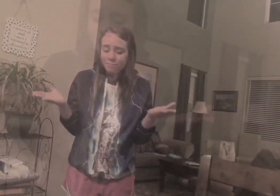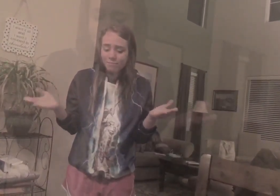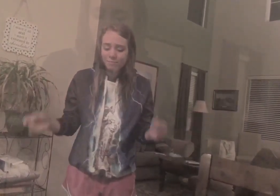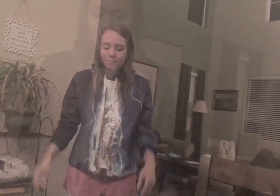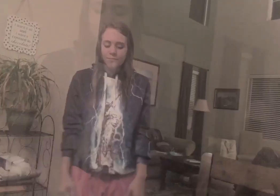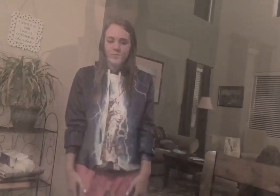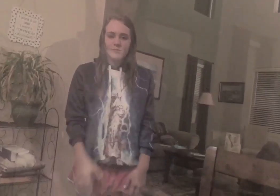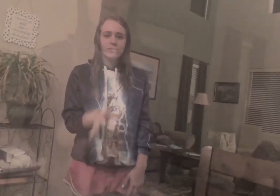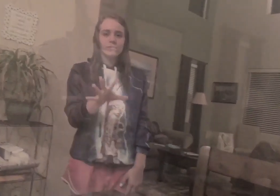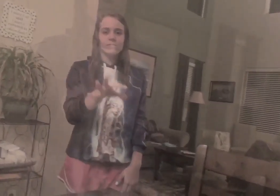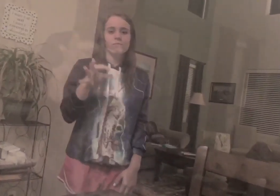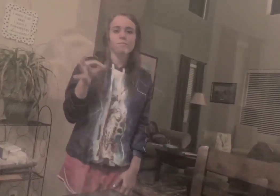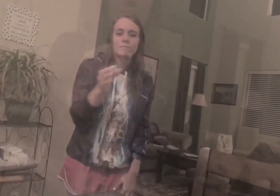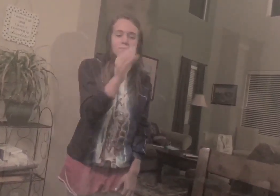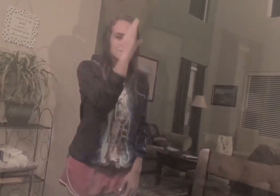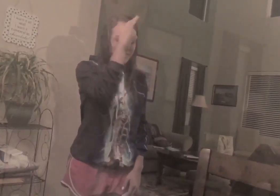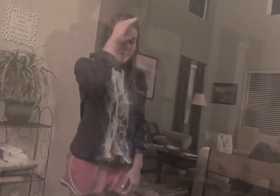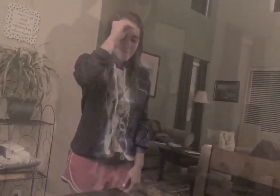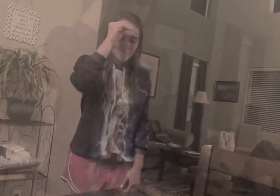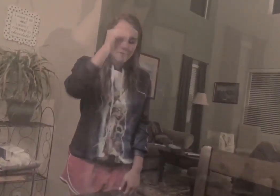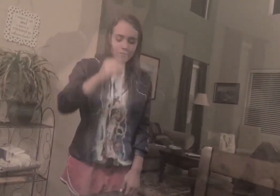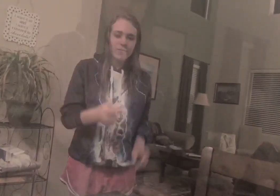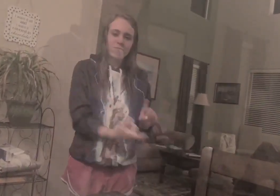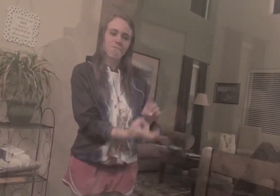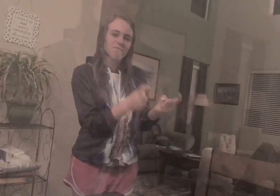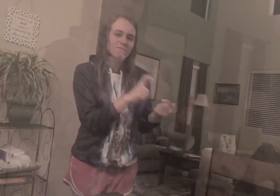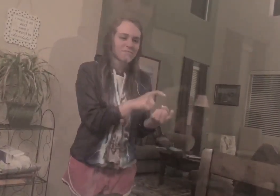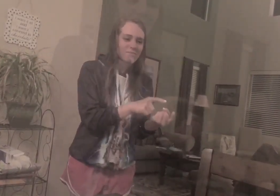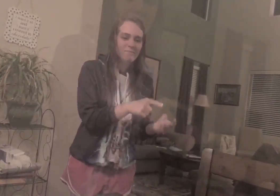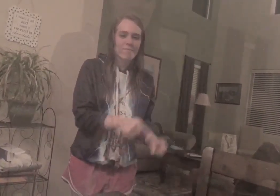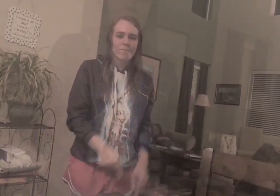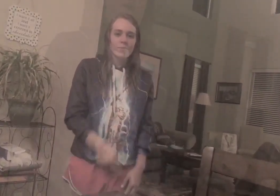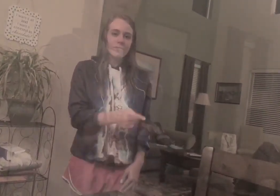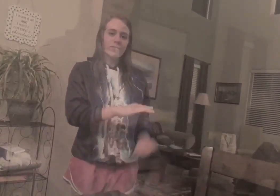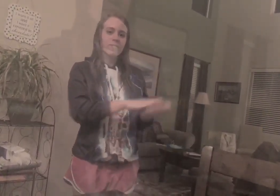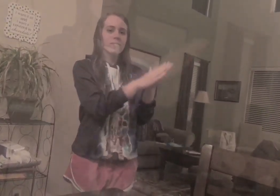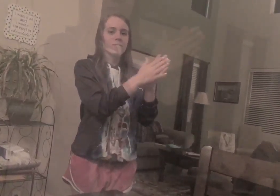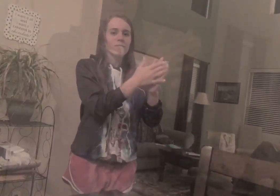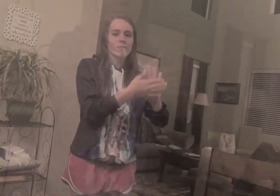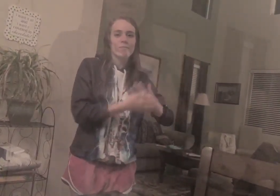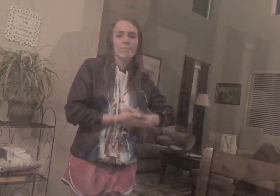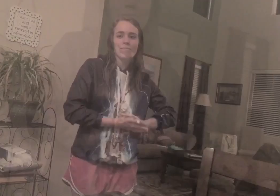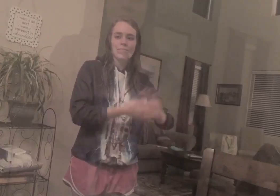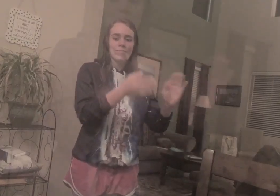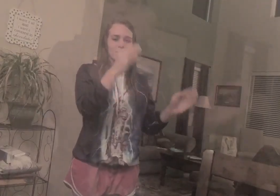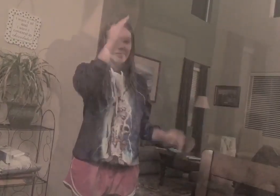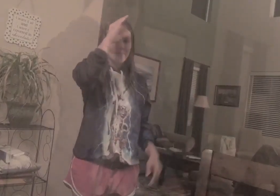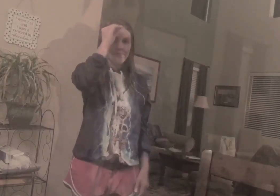do, to pick out a boy and train him, and then when you are